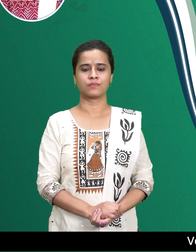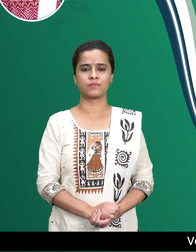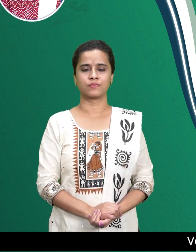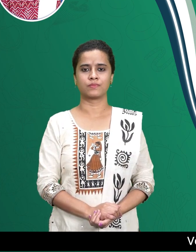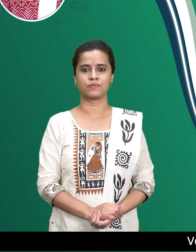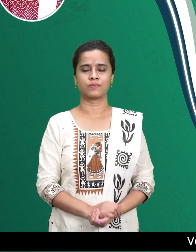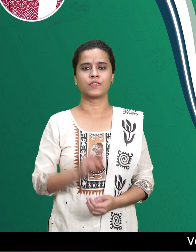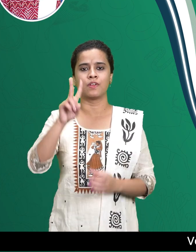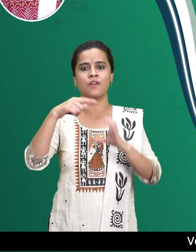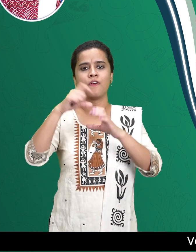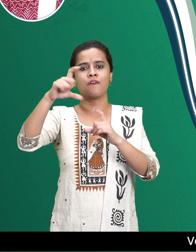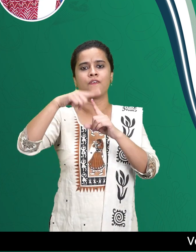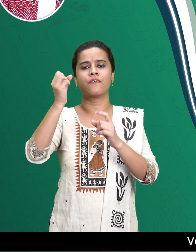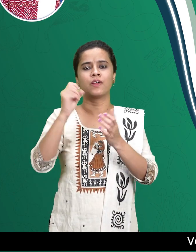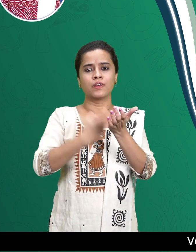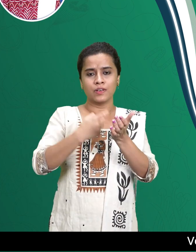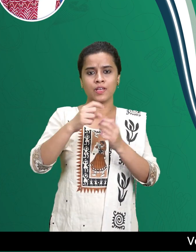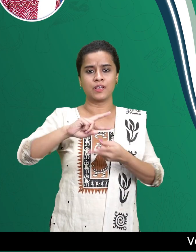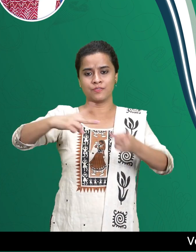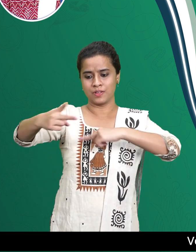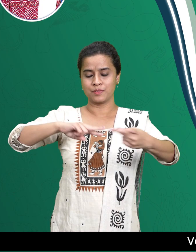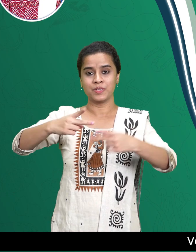Vector transmitted diseases.